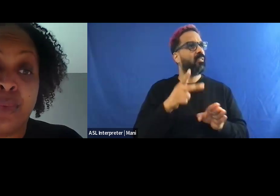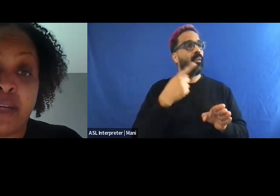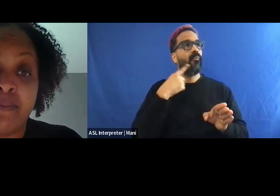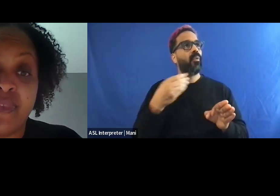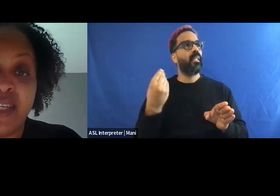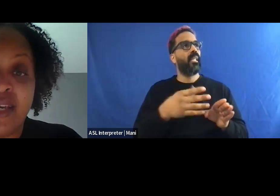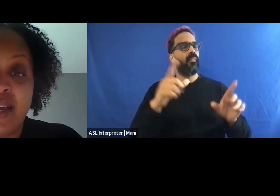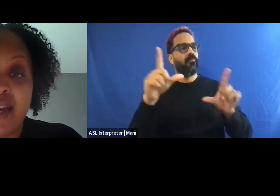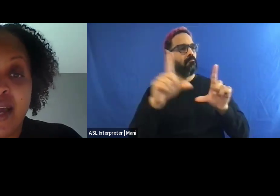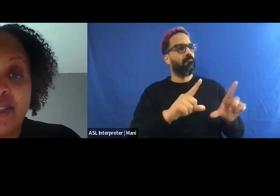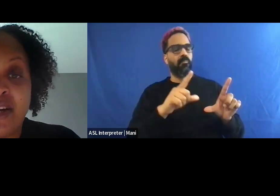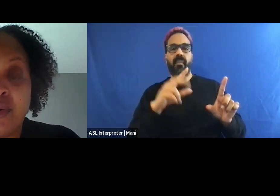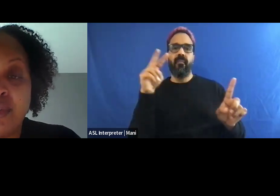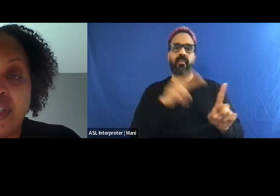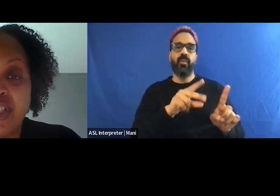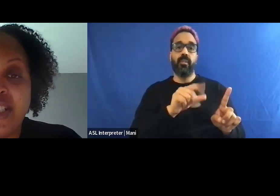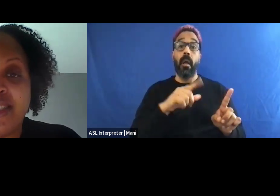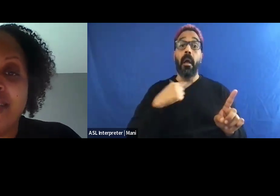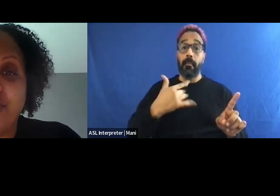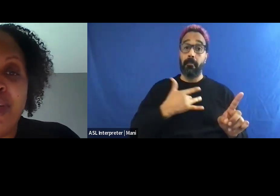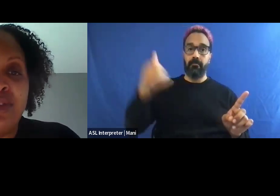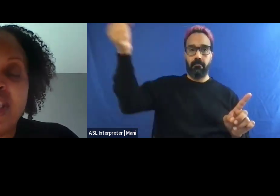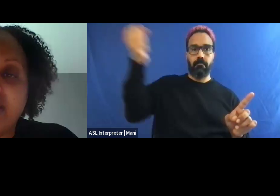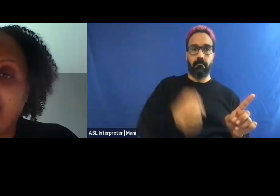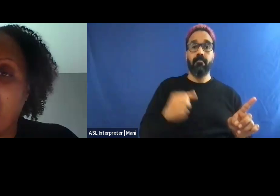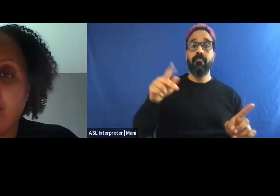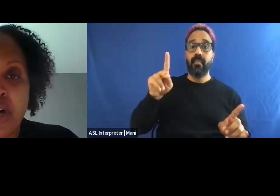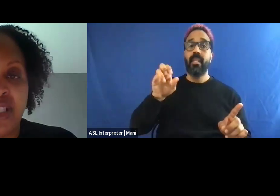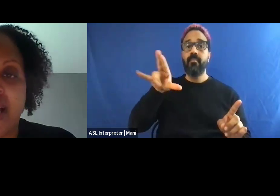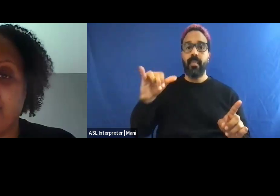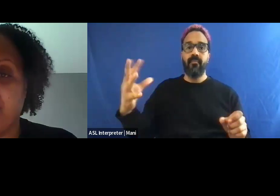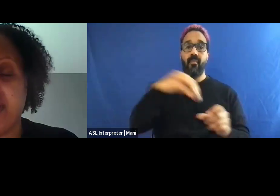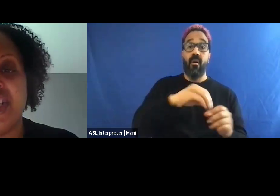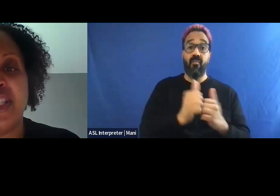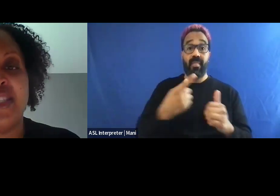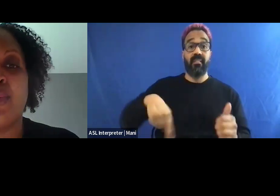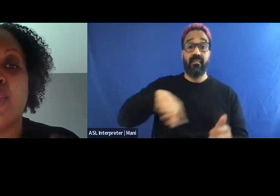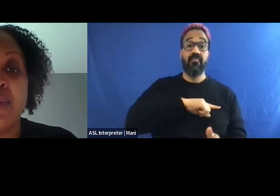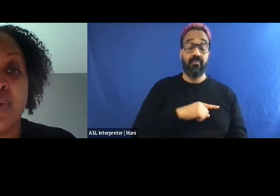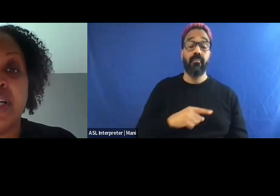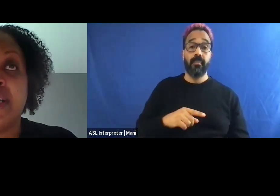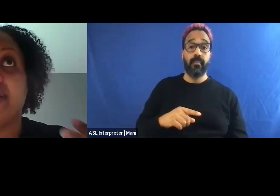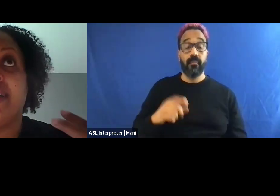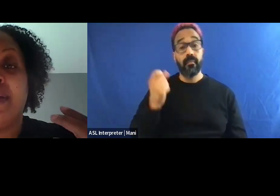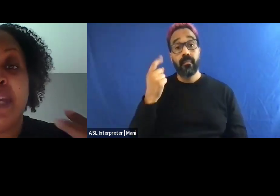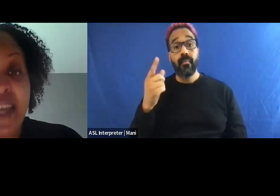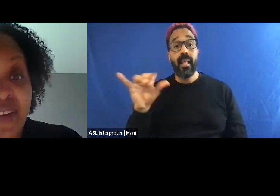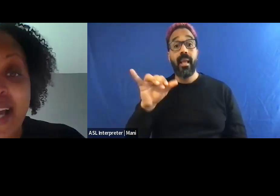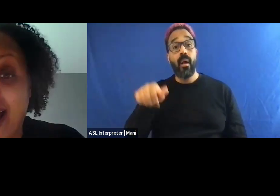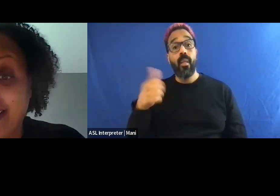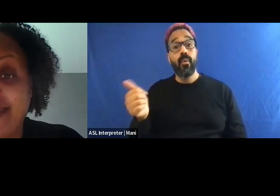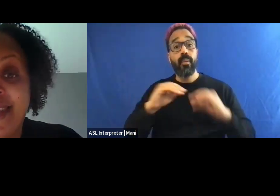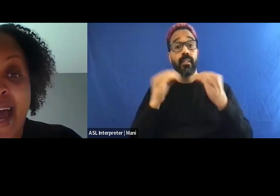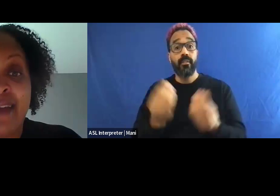that we're doing. And so just a little, just like other marginalized organizations, like we would be